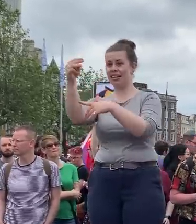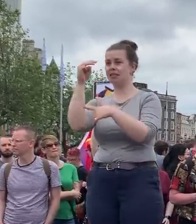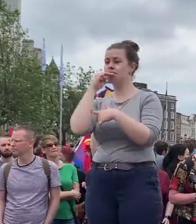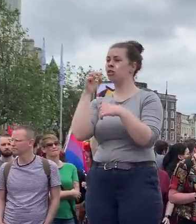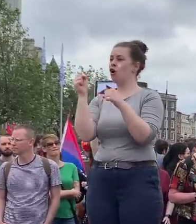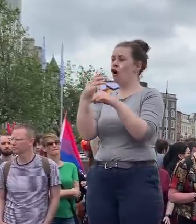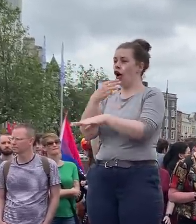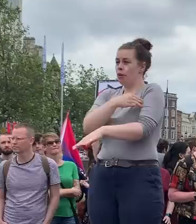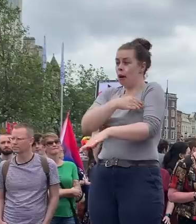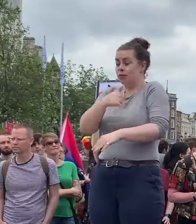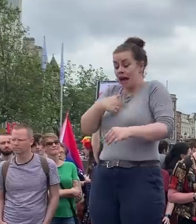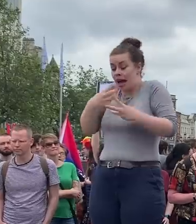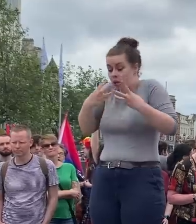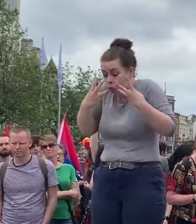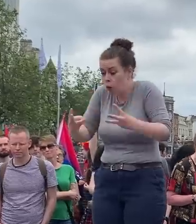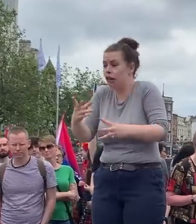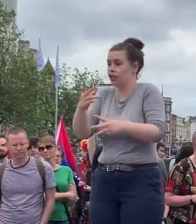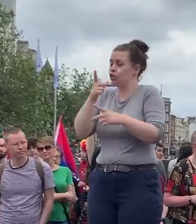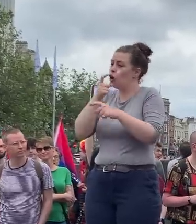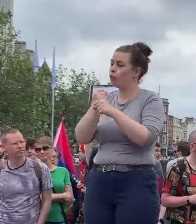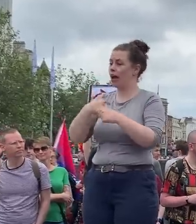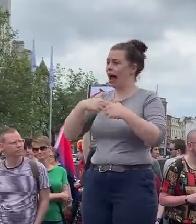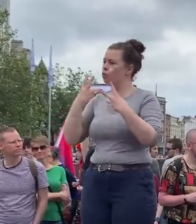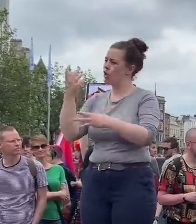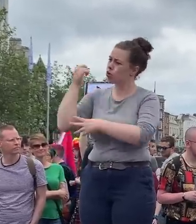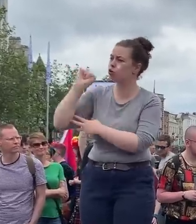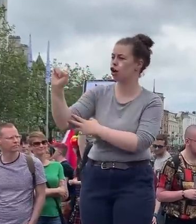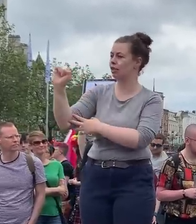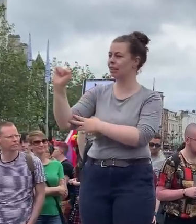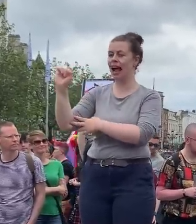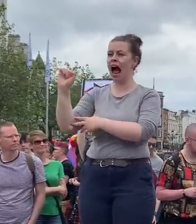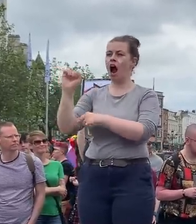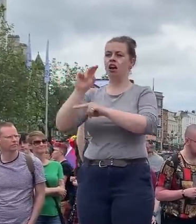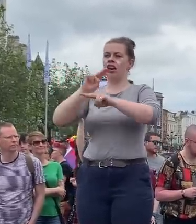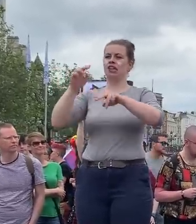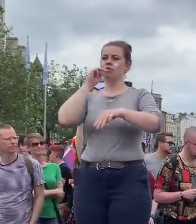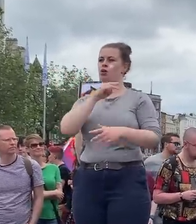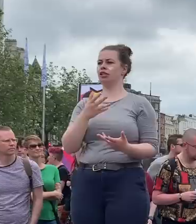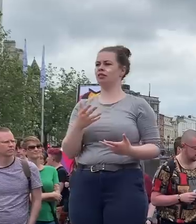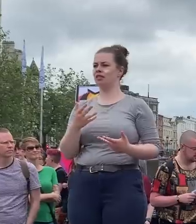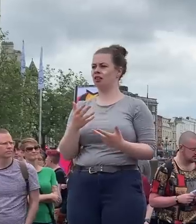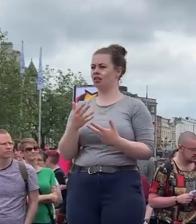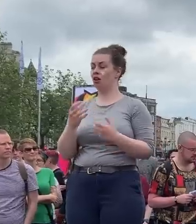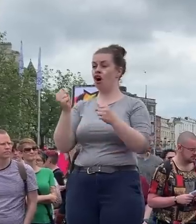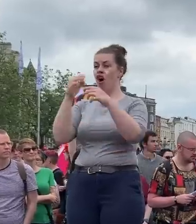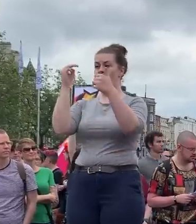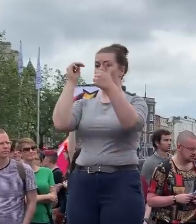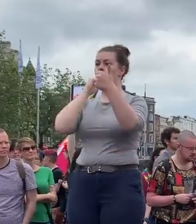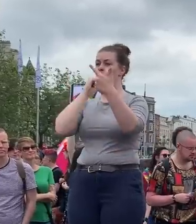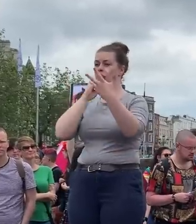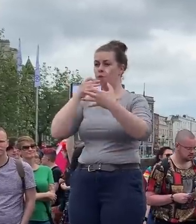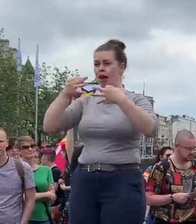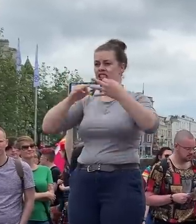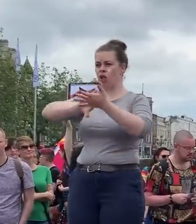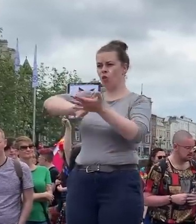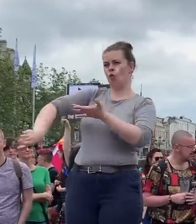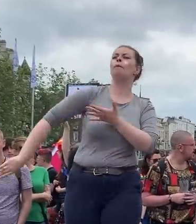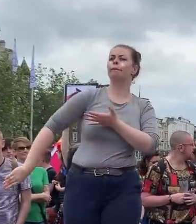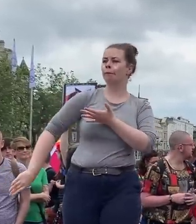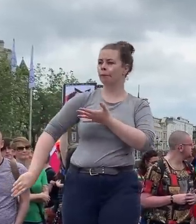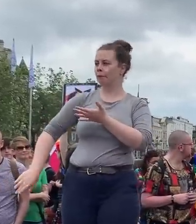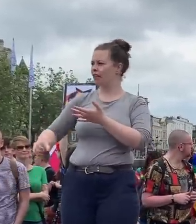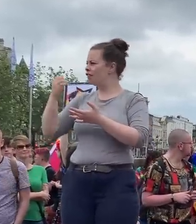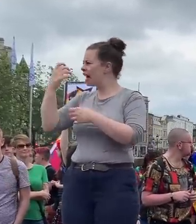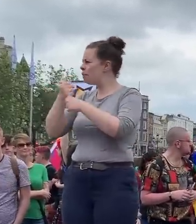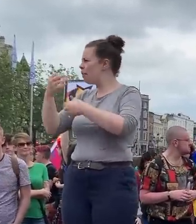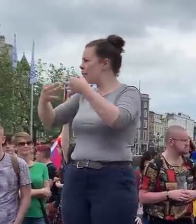the issues that I want to protest about at Pride are being depoliticized. We're stripping away all political connotations from Pride, and